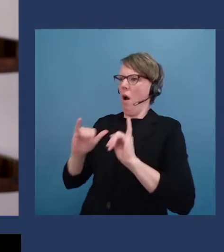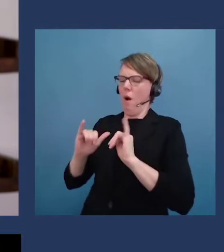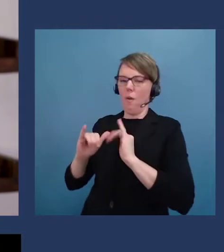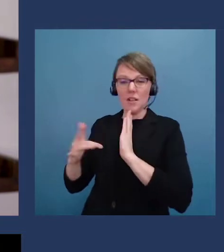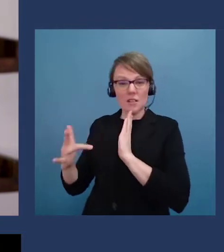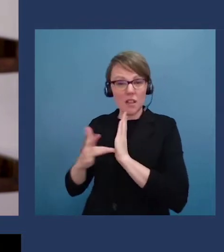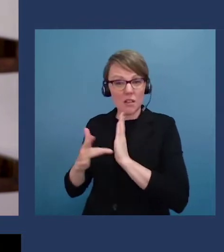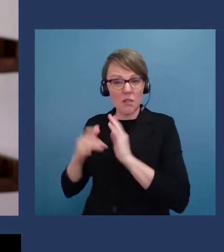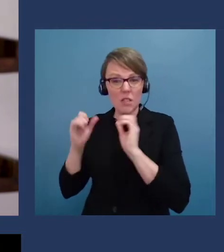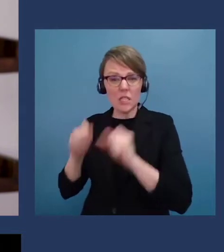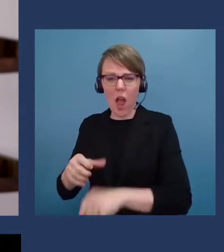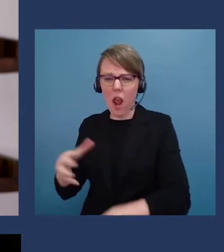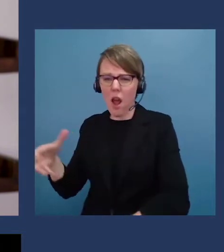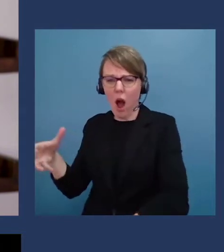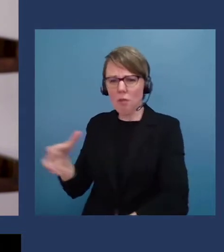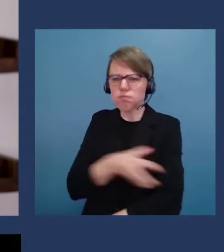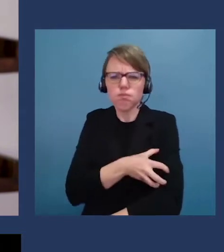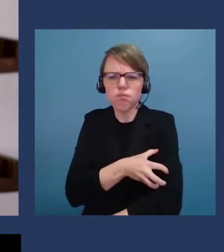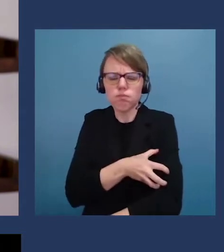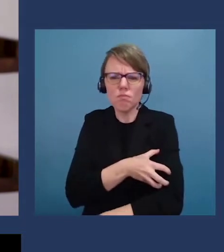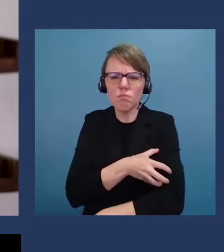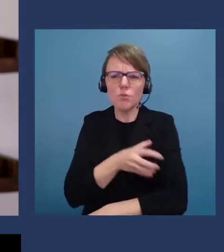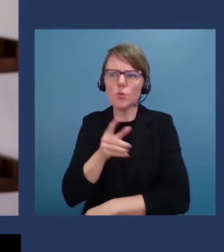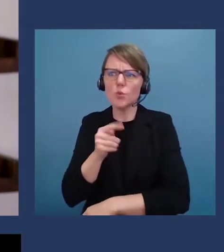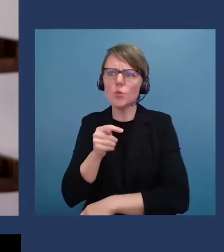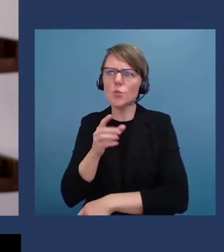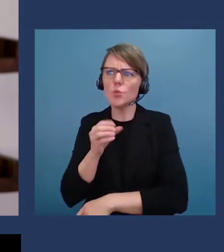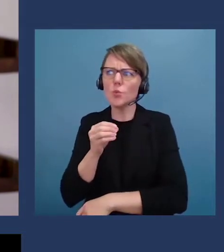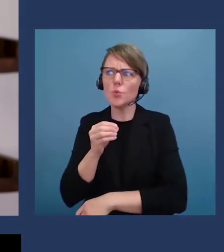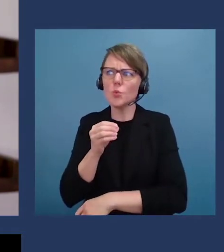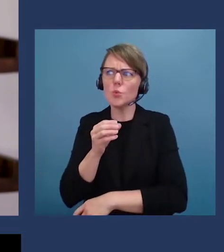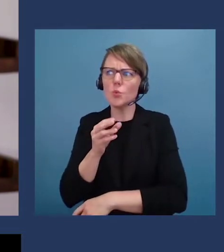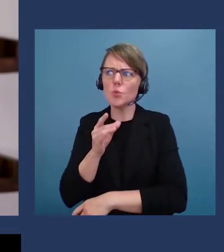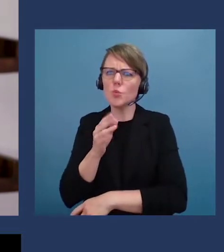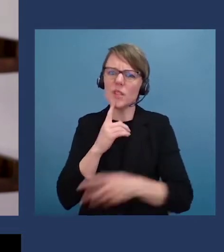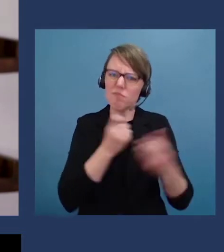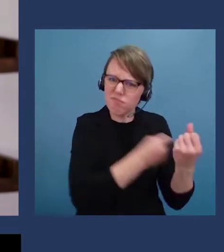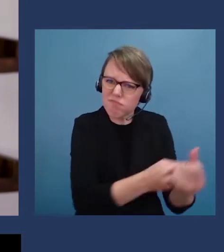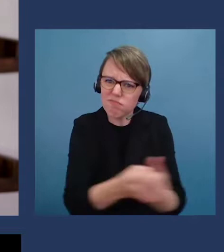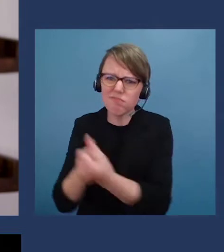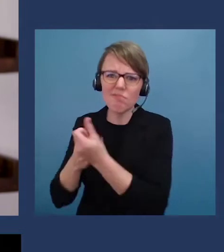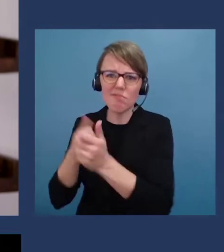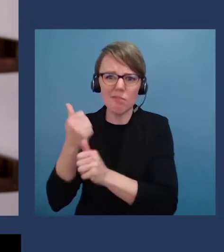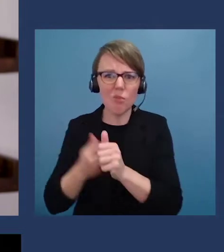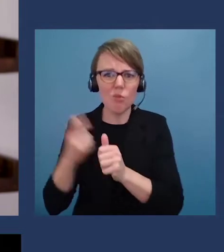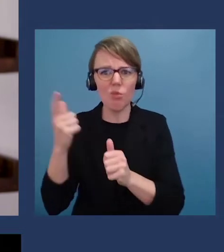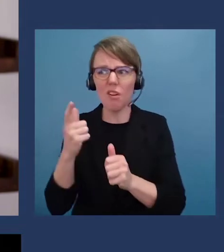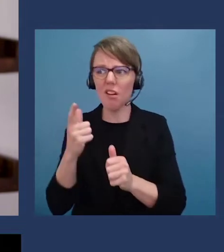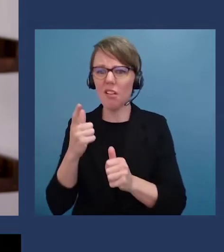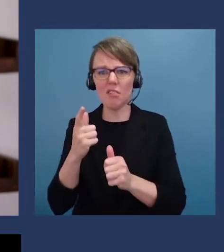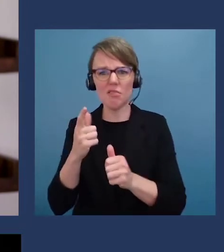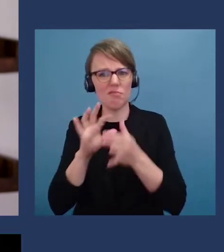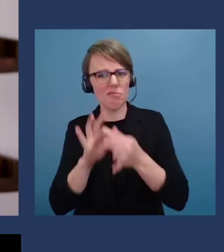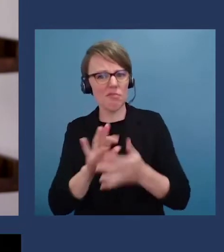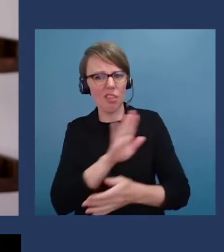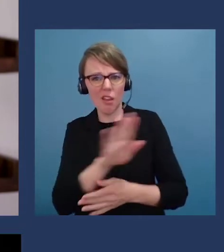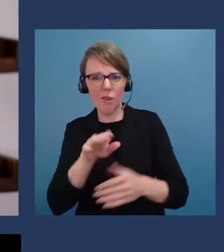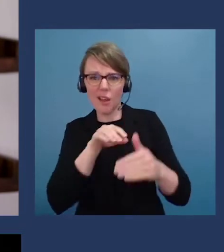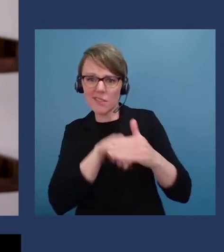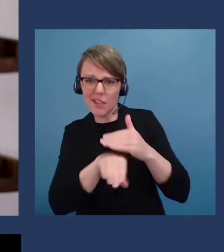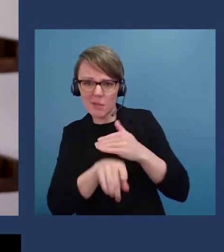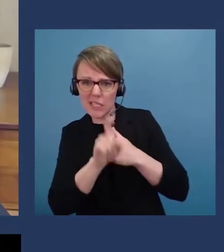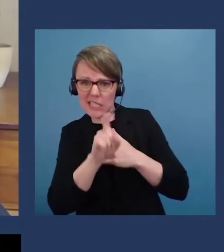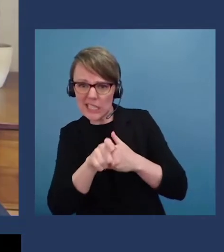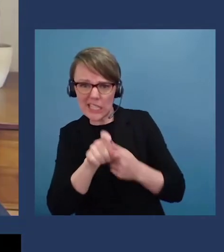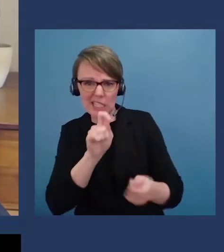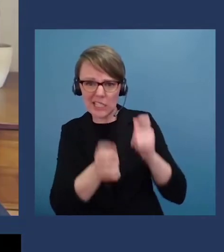time. You've been the executive sponsor for our Disability Employee Resource Group, and you've spoken at this event